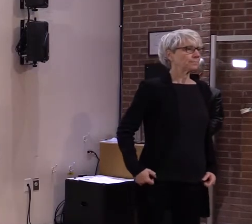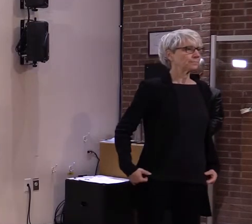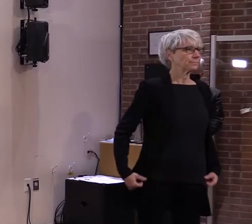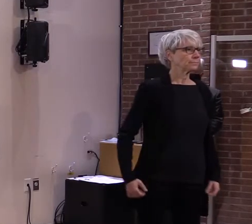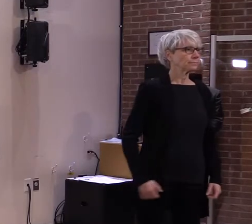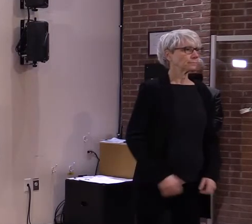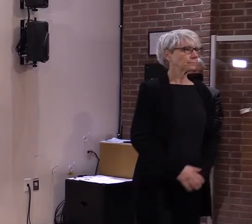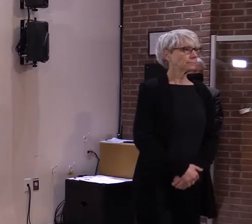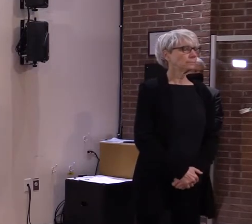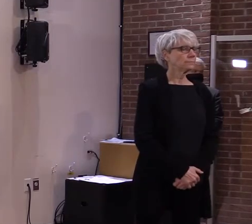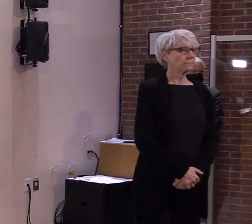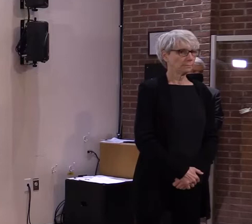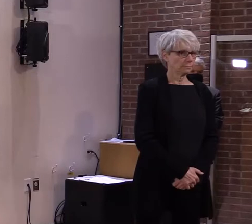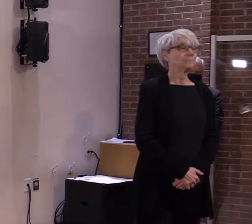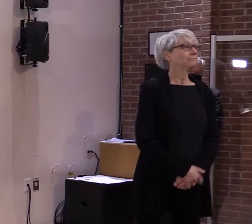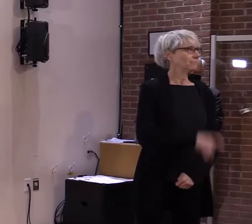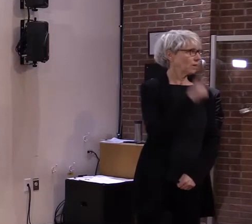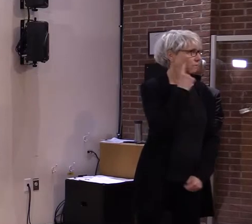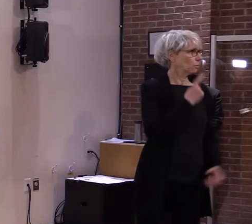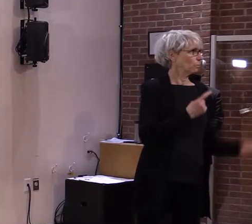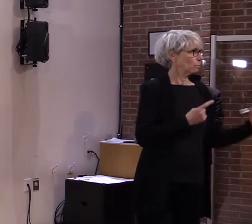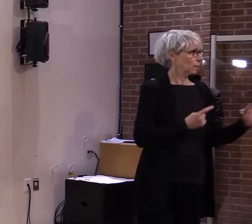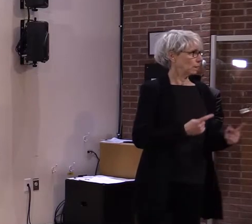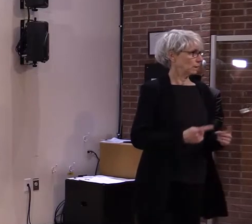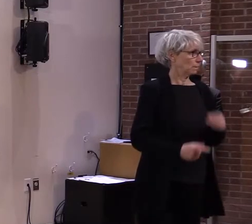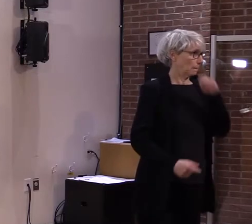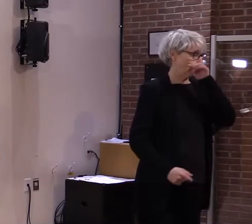All right, the governor is back.